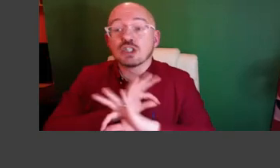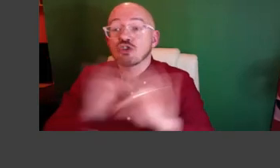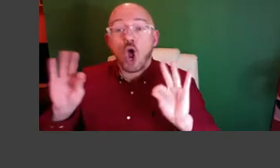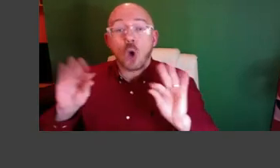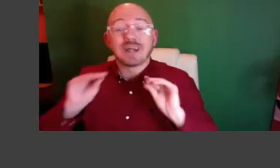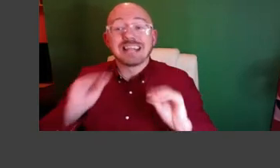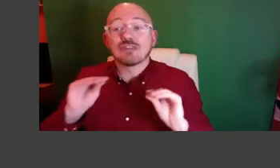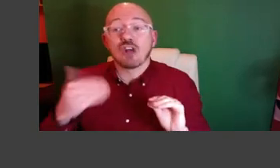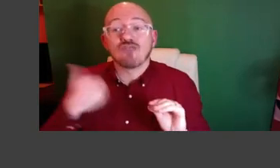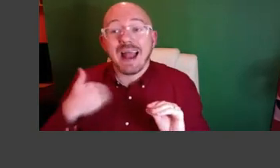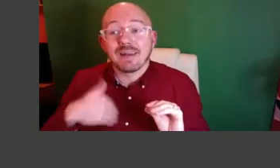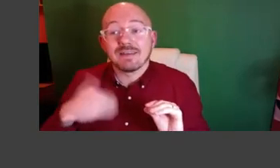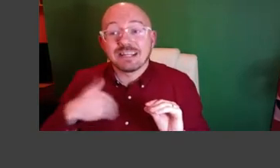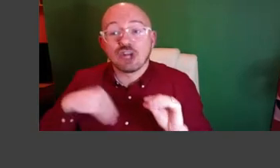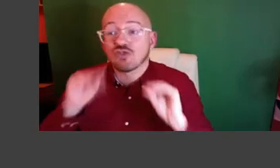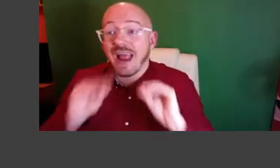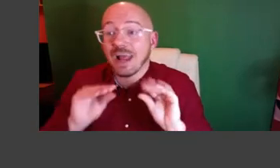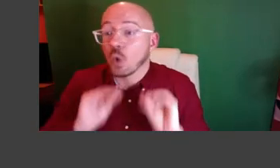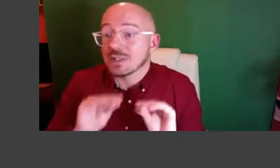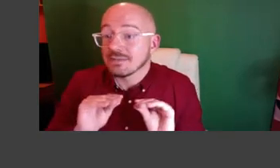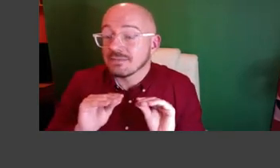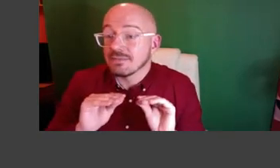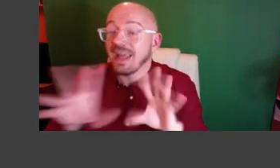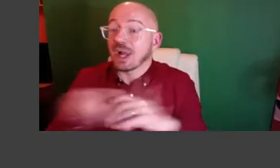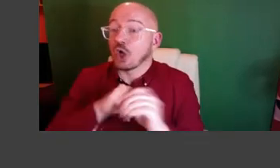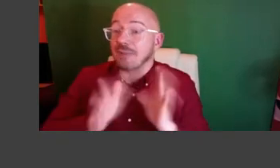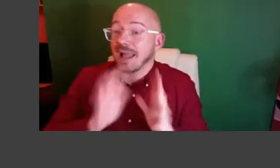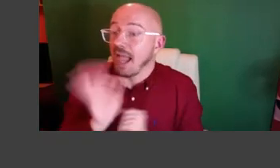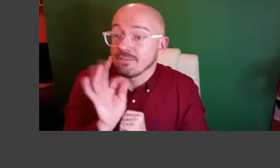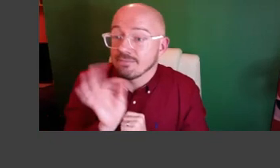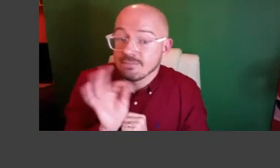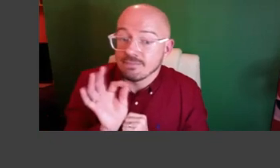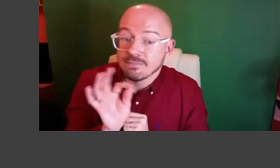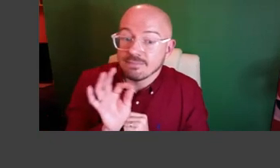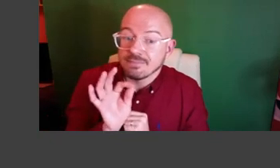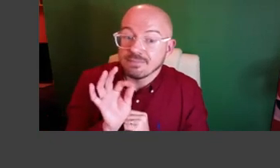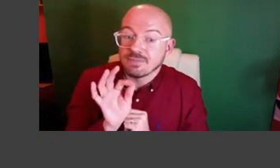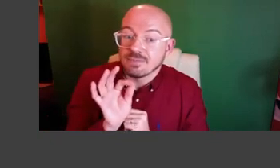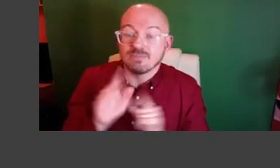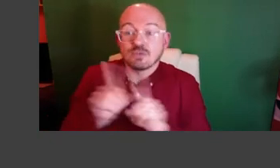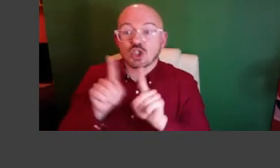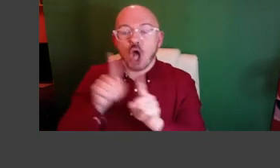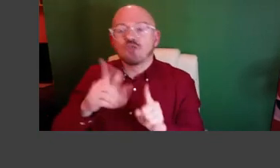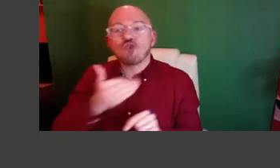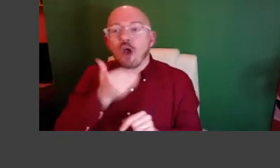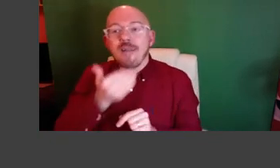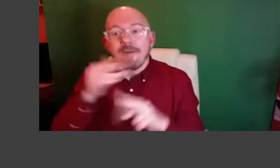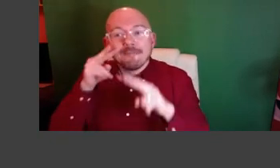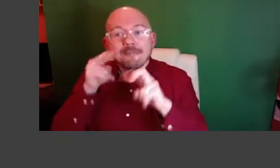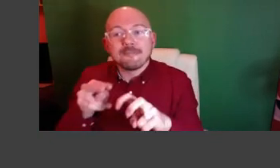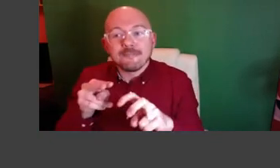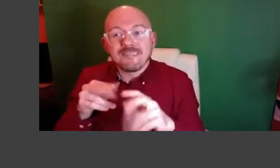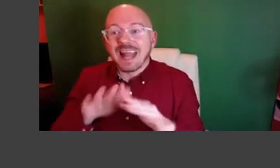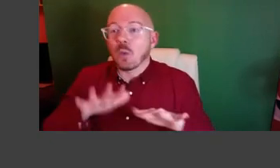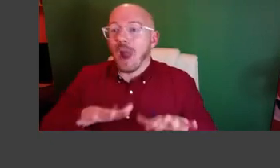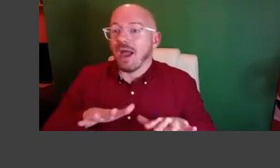Another issue in Wales is that there are no universities that offer teacher training courses that include BSL or offer